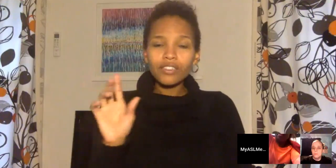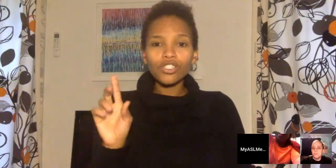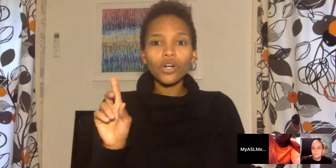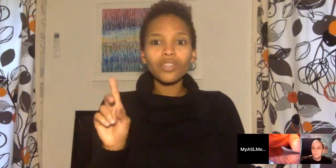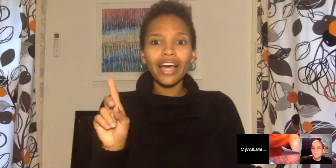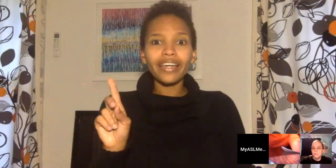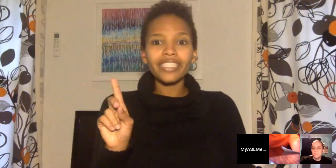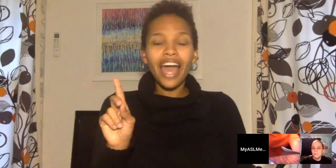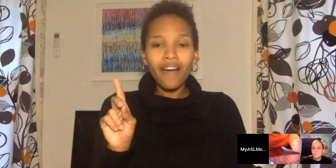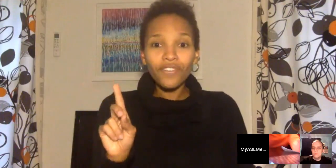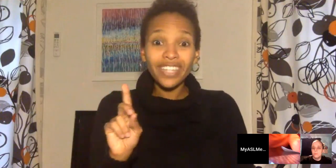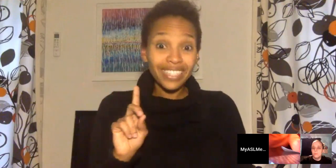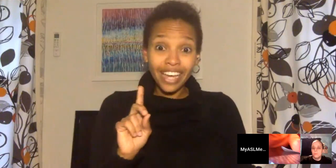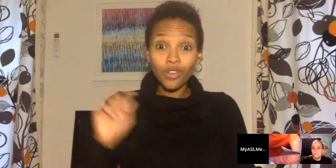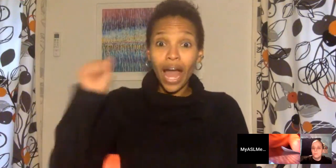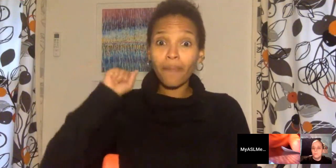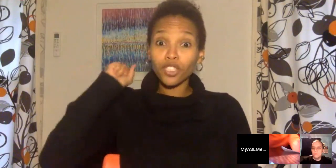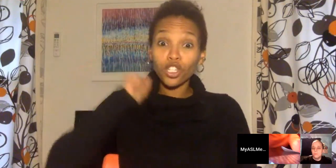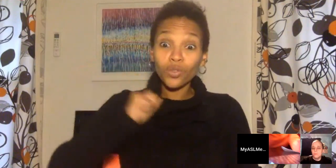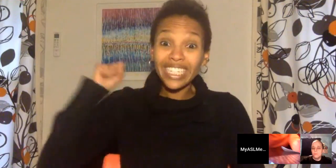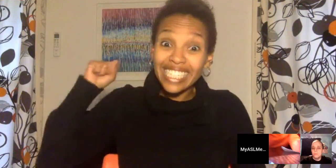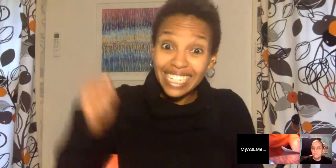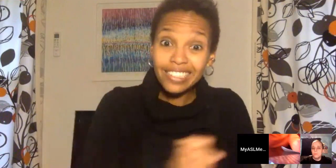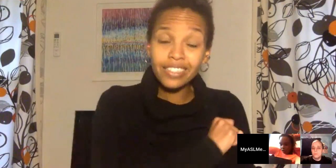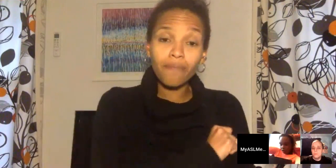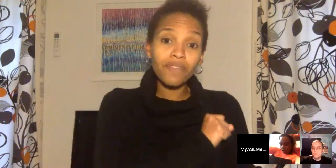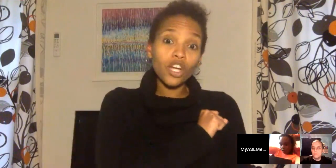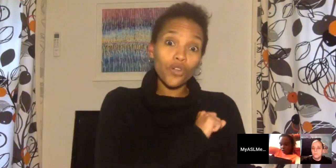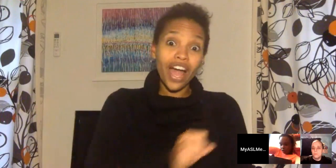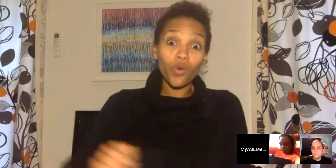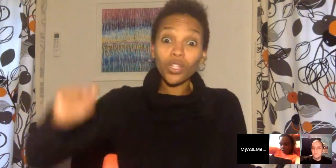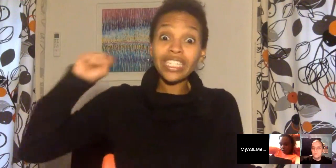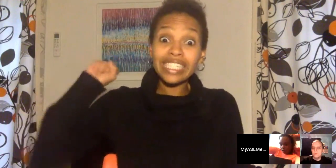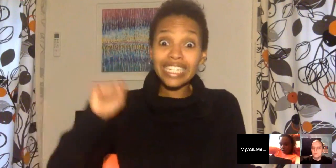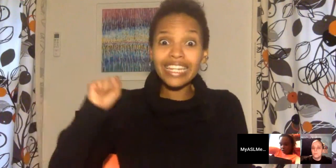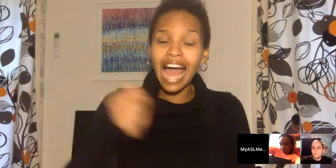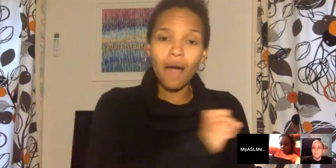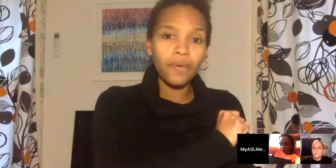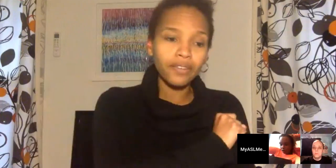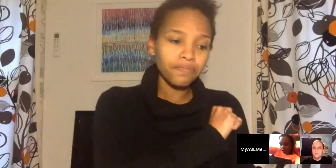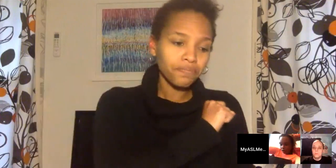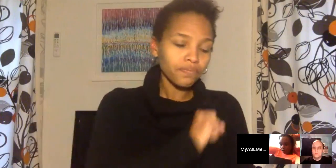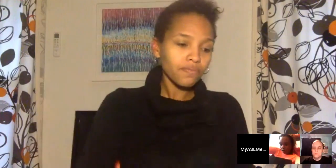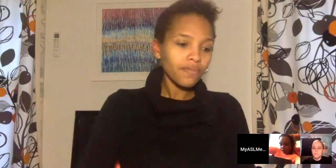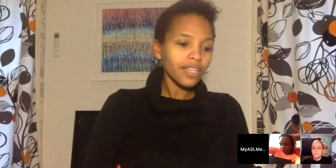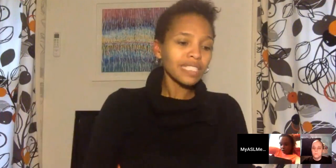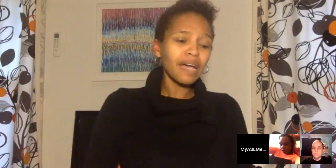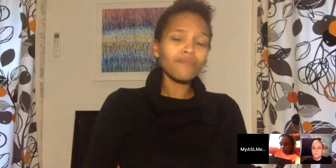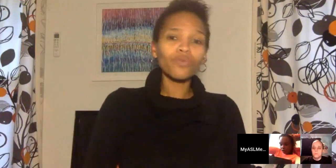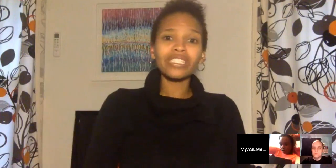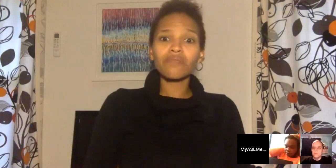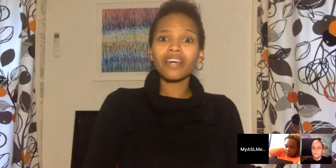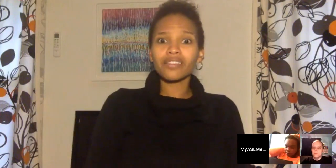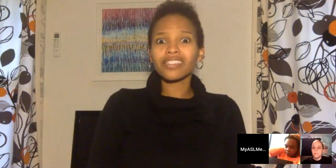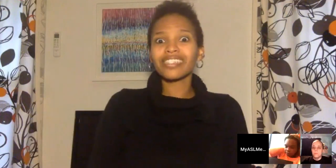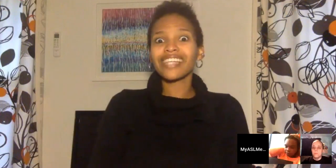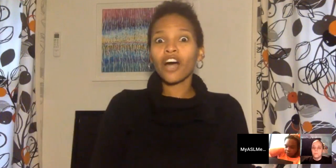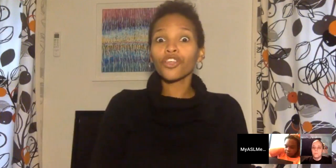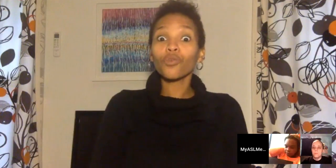So like to emphasize that you absolutely did something or that really did happen. Sometimes when somebody else is in doubt, you might